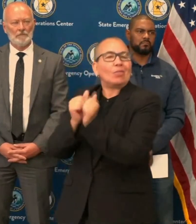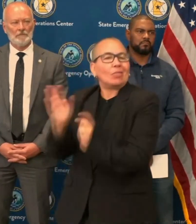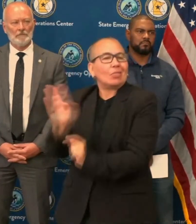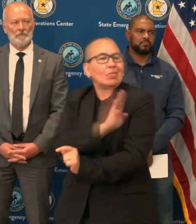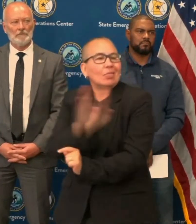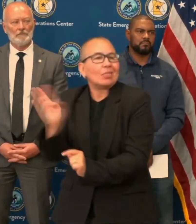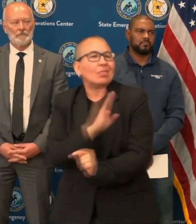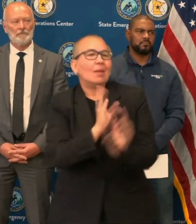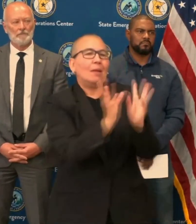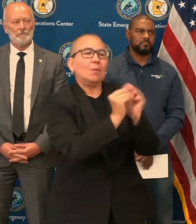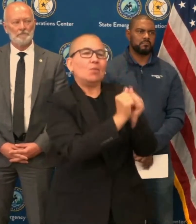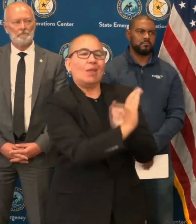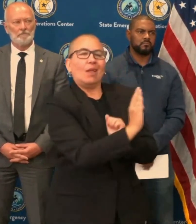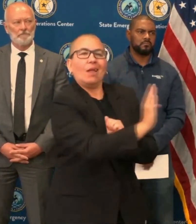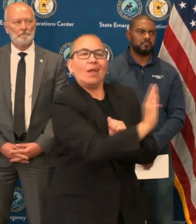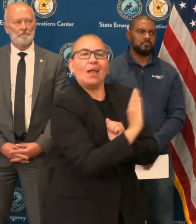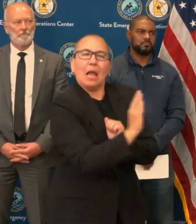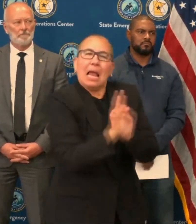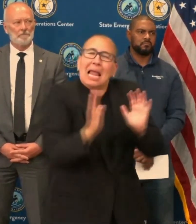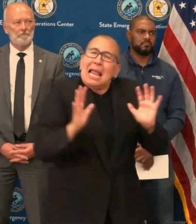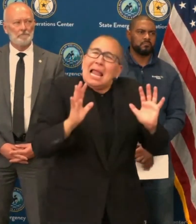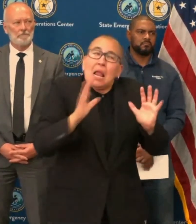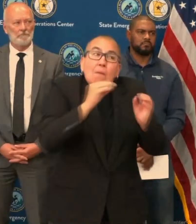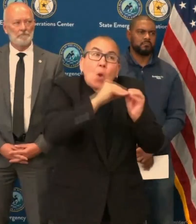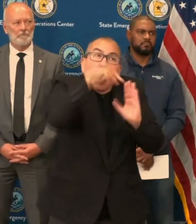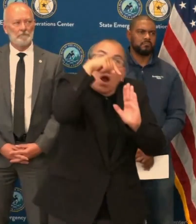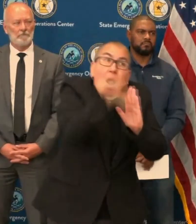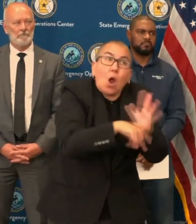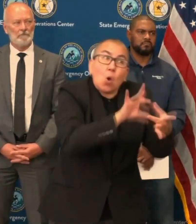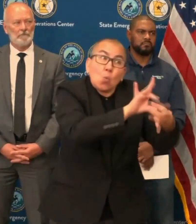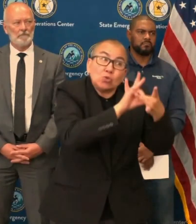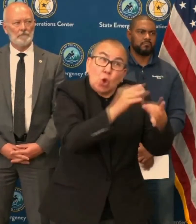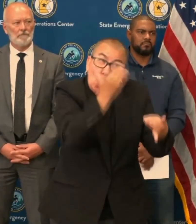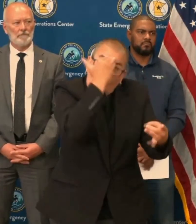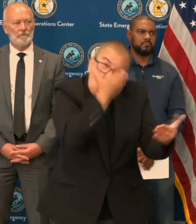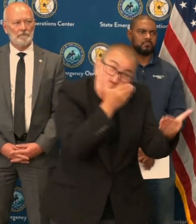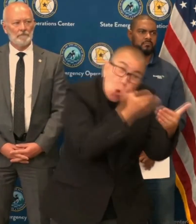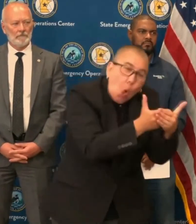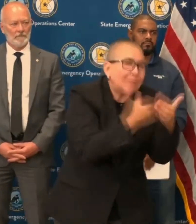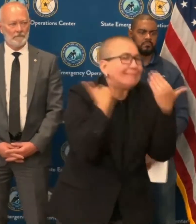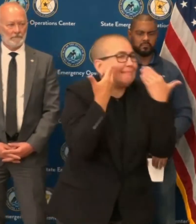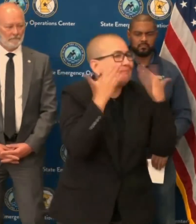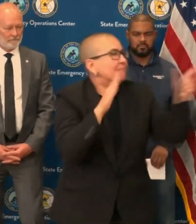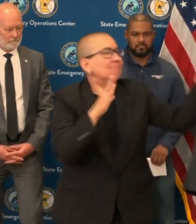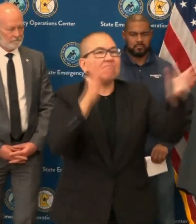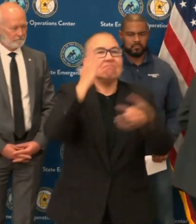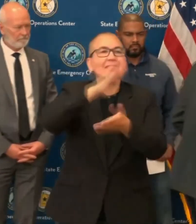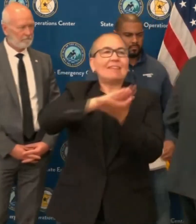individual, but we don't know the nature of the relationship or if they actually knew each other. Right, thank you. Thanks, everybody.